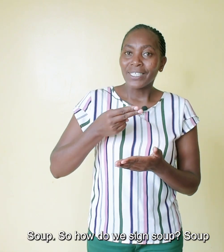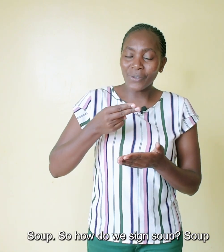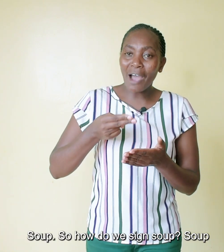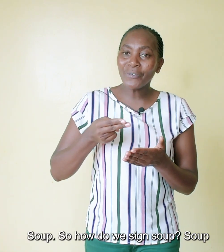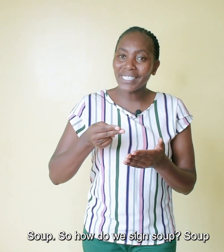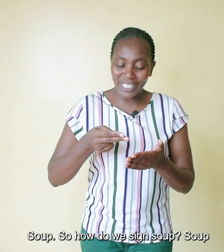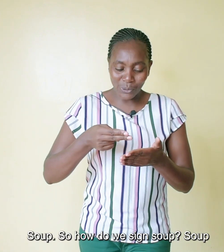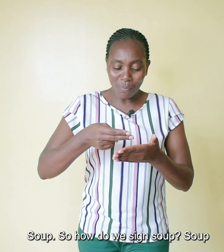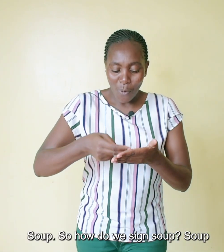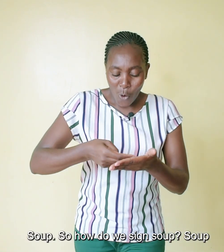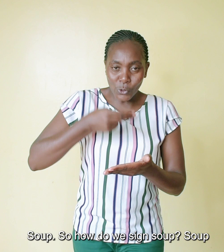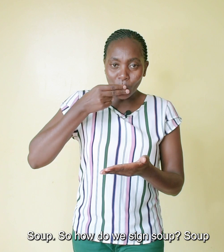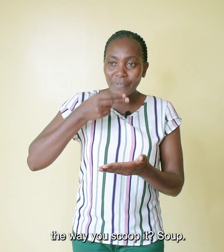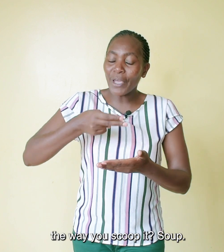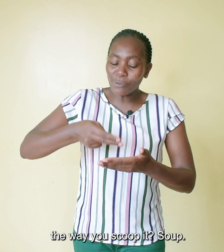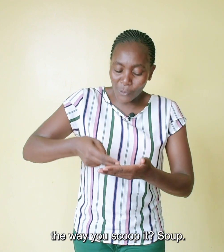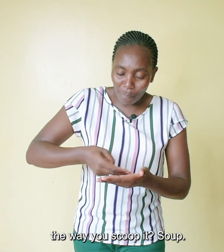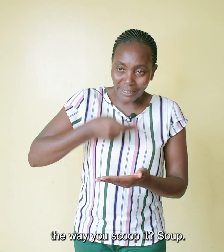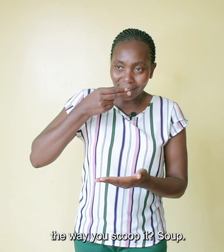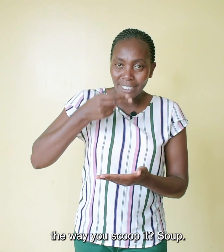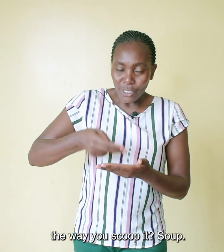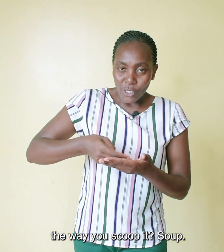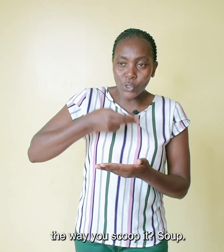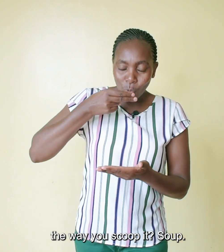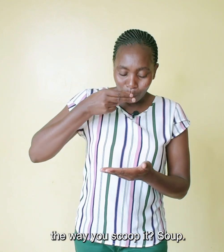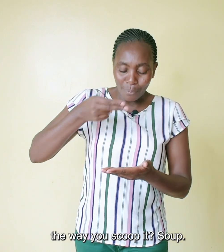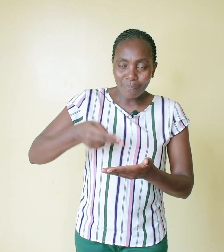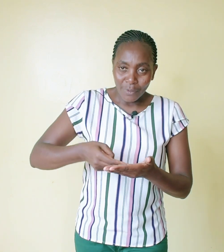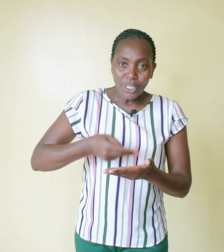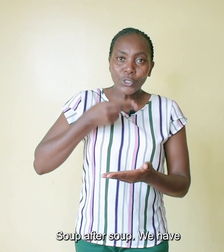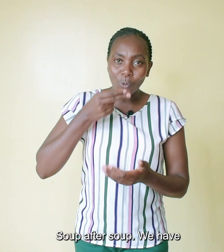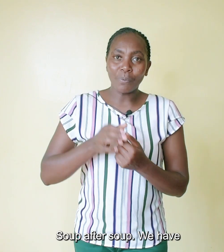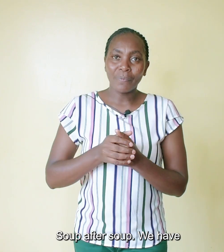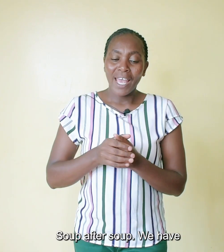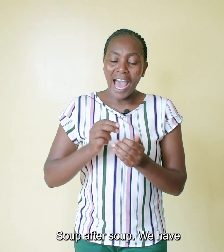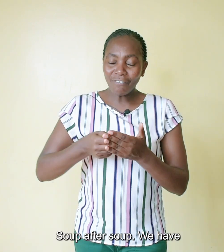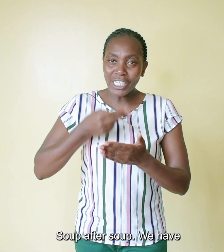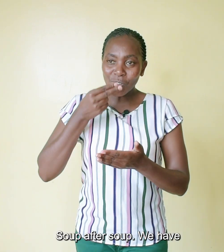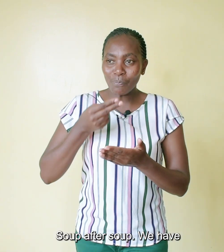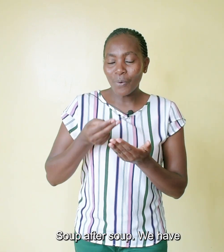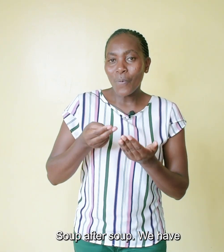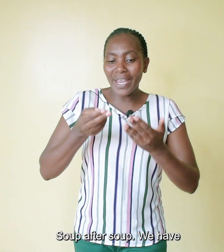So how do we sign soup? Soup, the way you scoop it. Soup. Soup. After soup, we